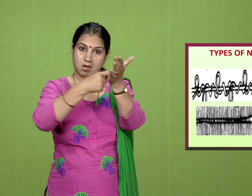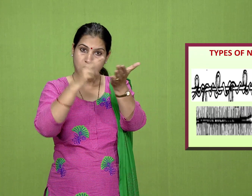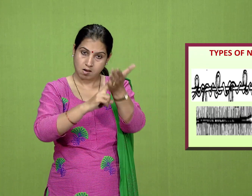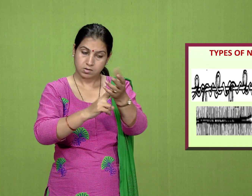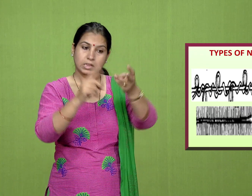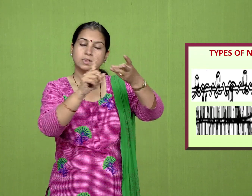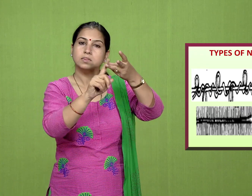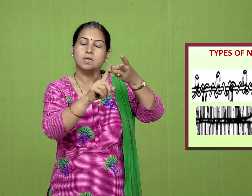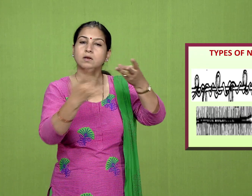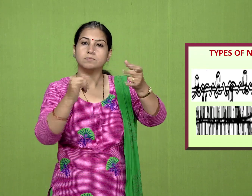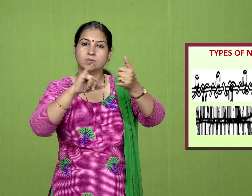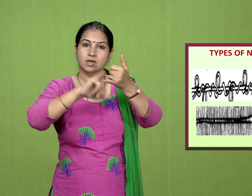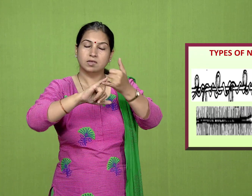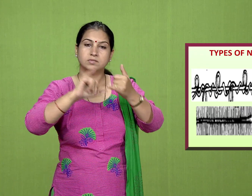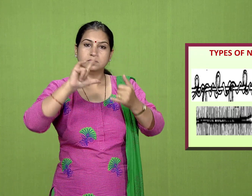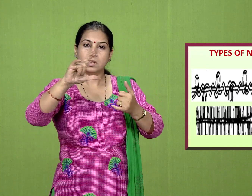Third is slub yarn.